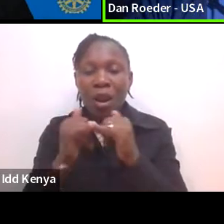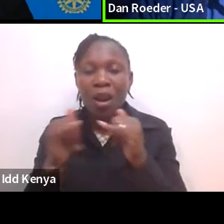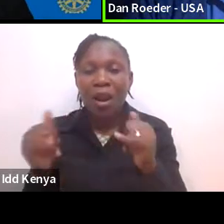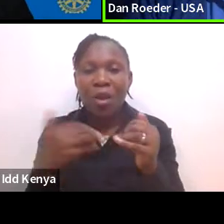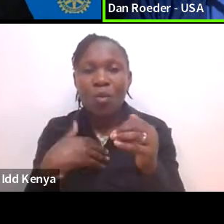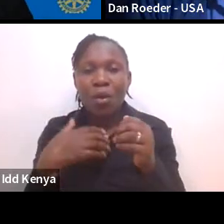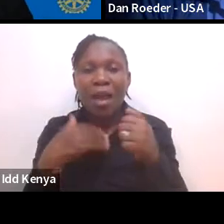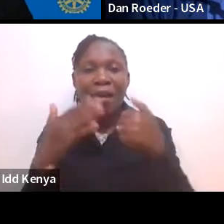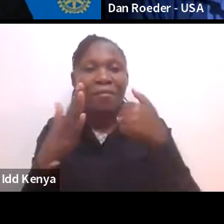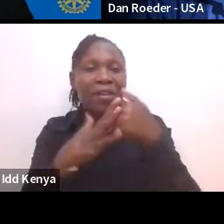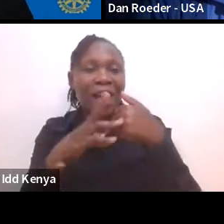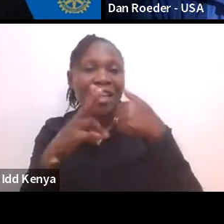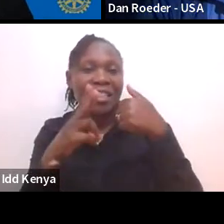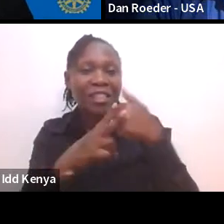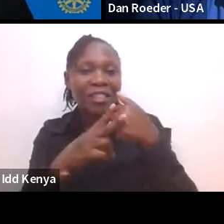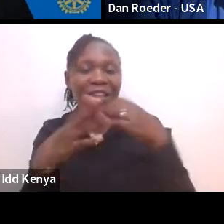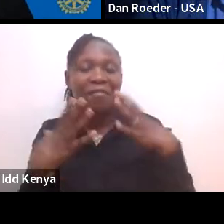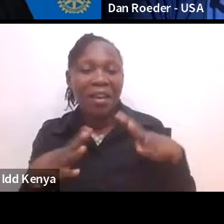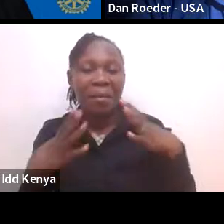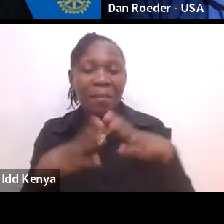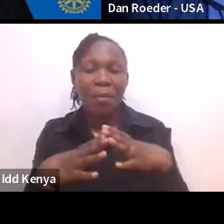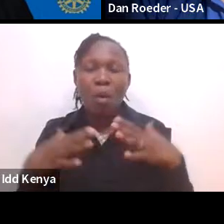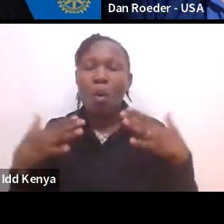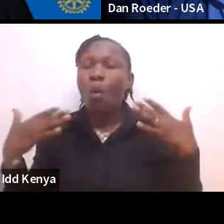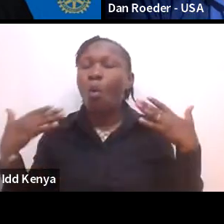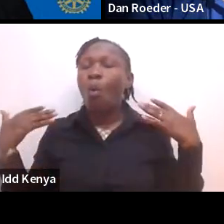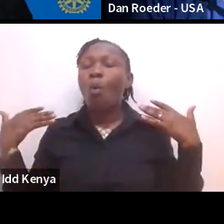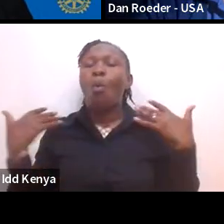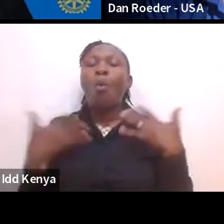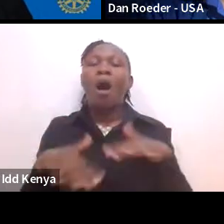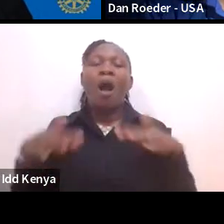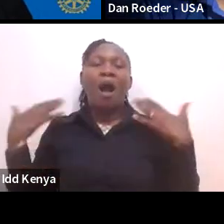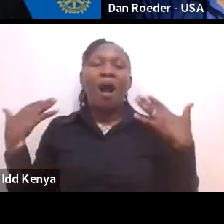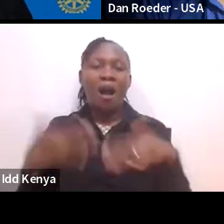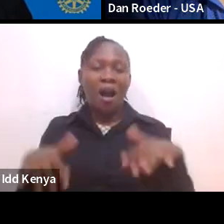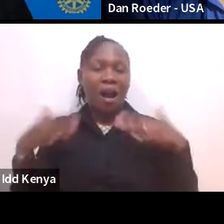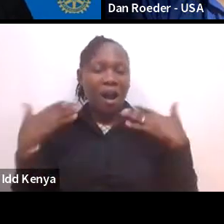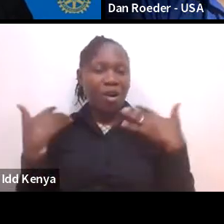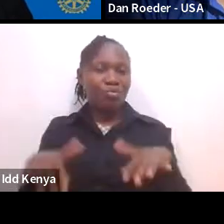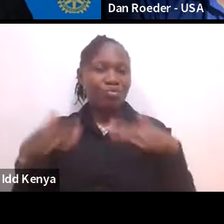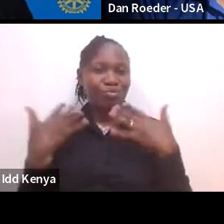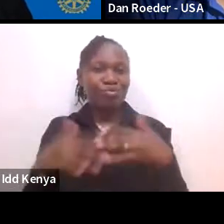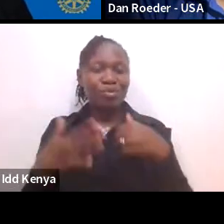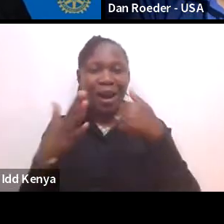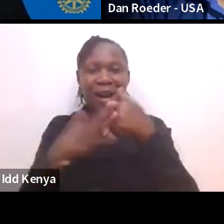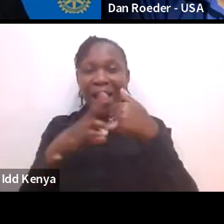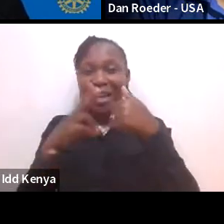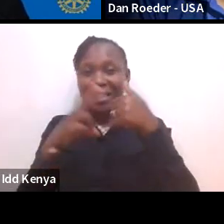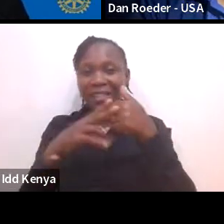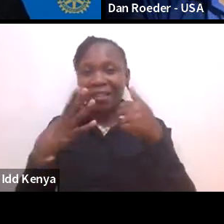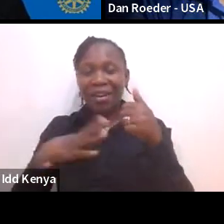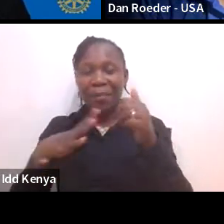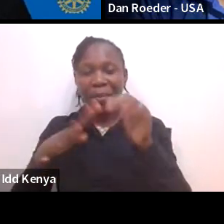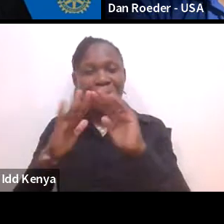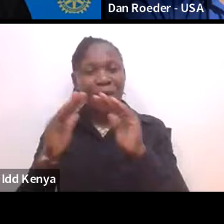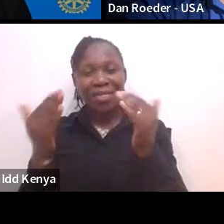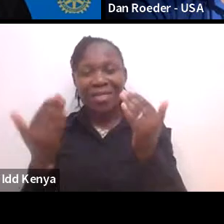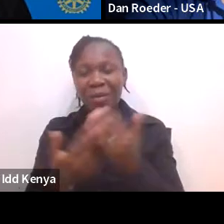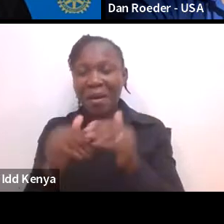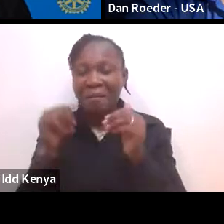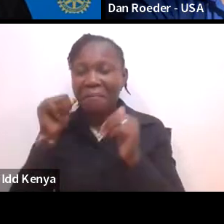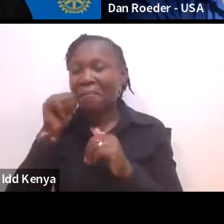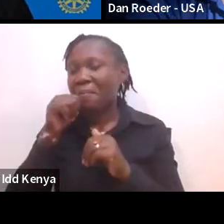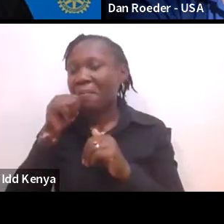people. That is amazing. That's 97 people all around the world. And again, this came from